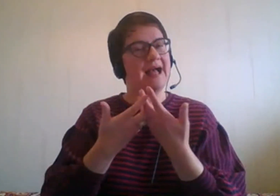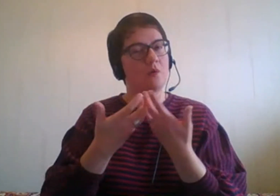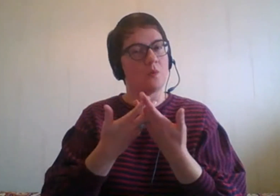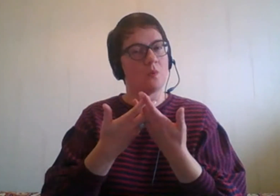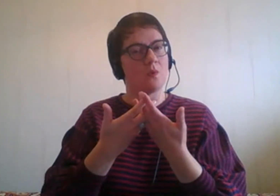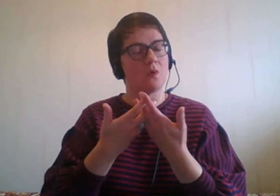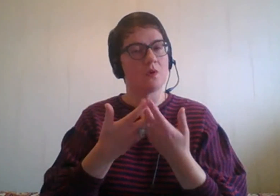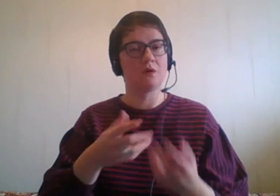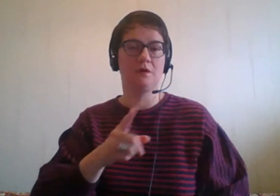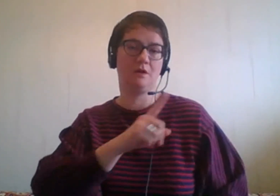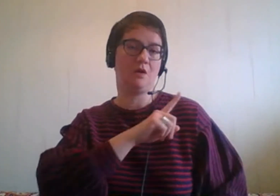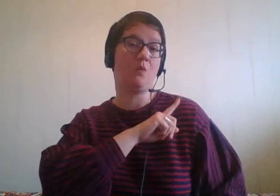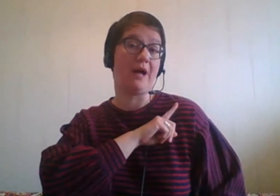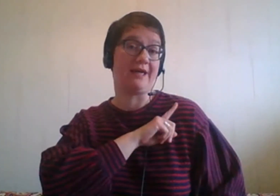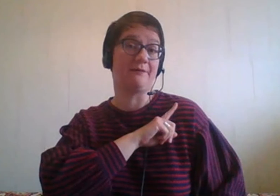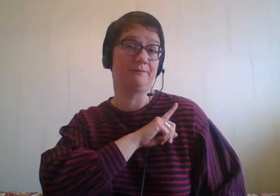how, why.